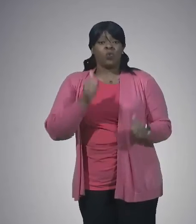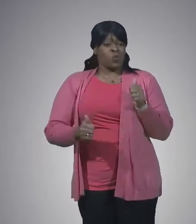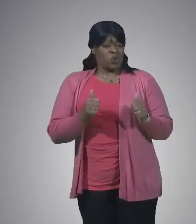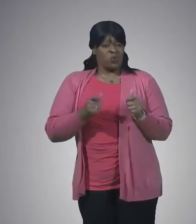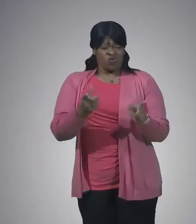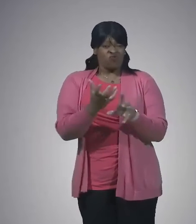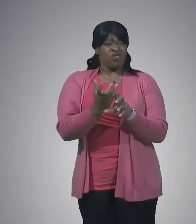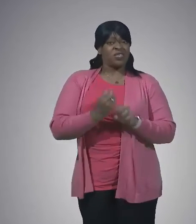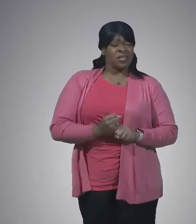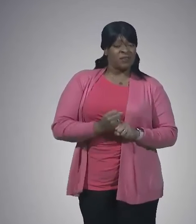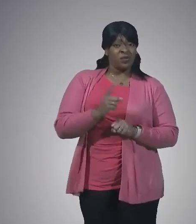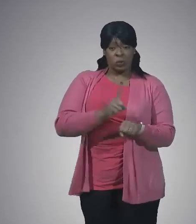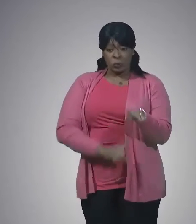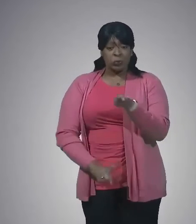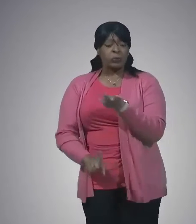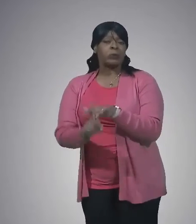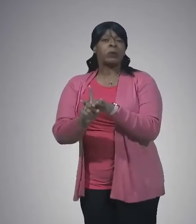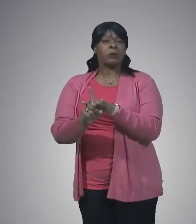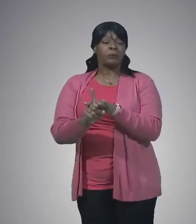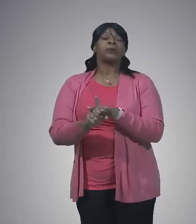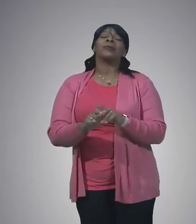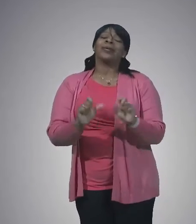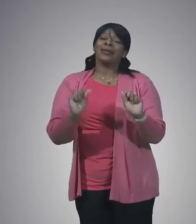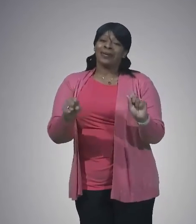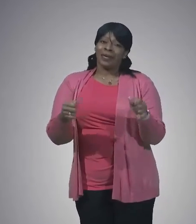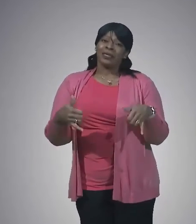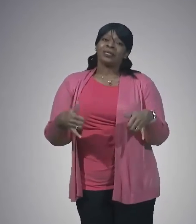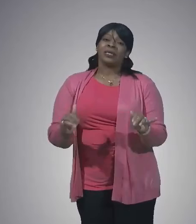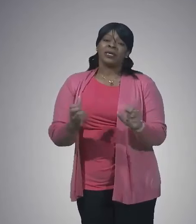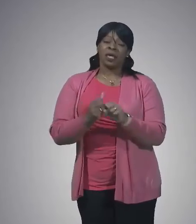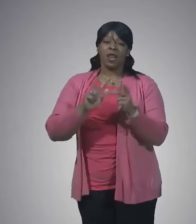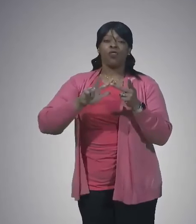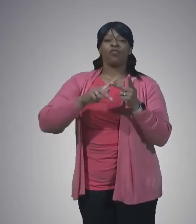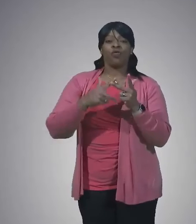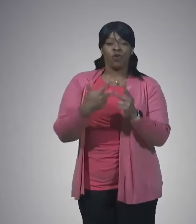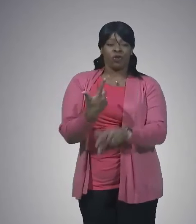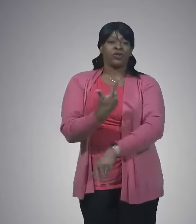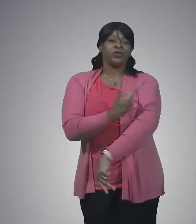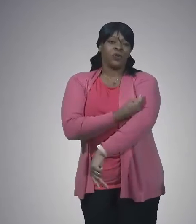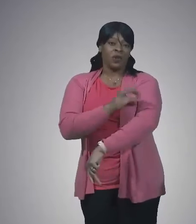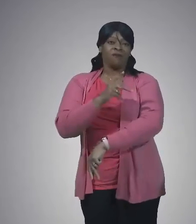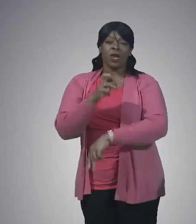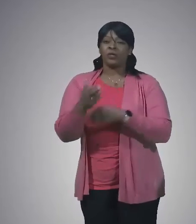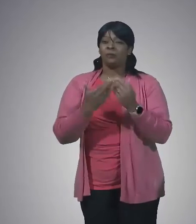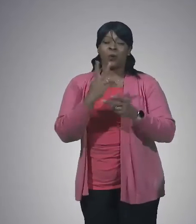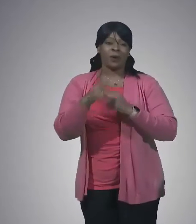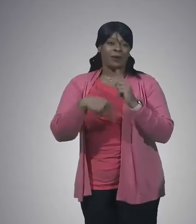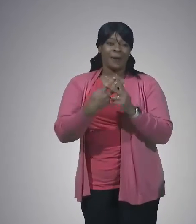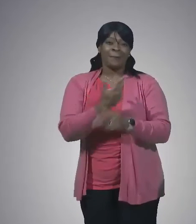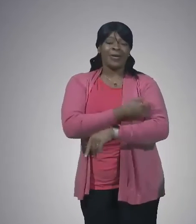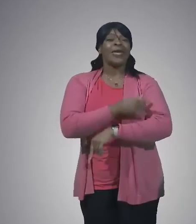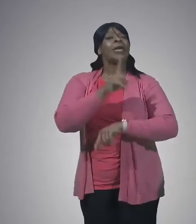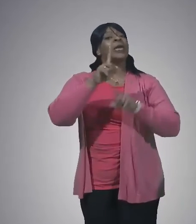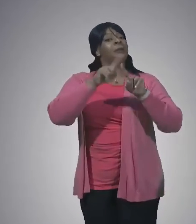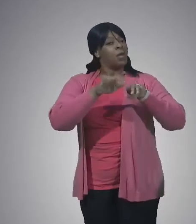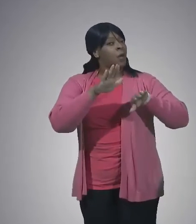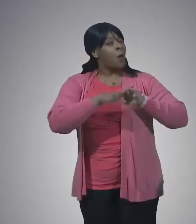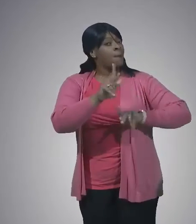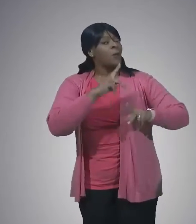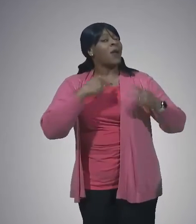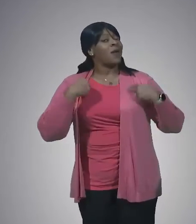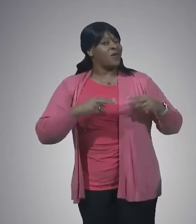got and you show up, then you can get that third dose, but this is only in the